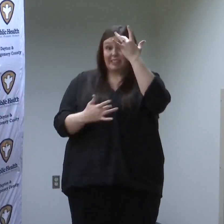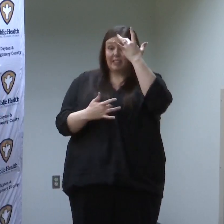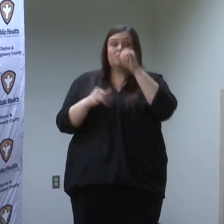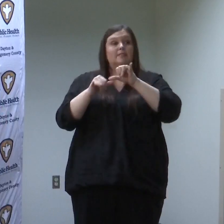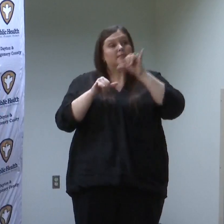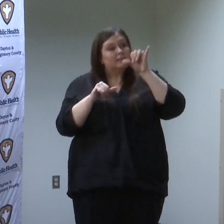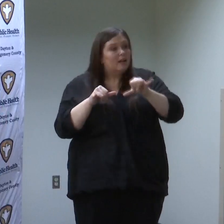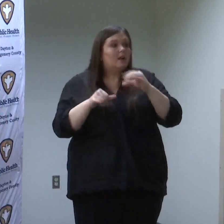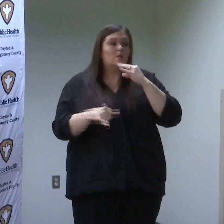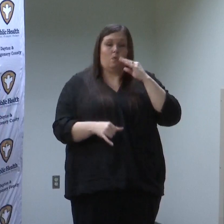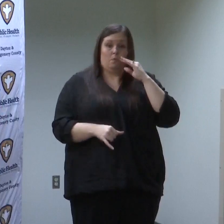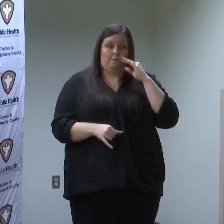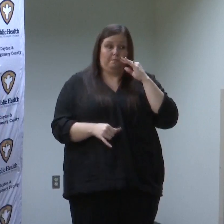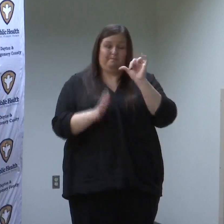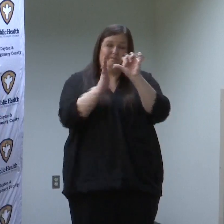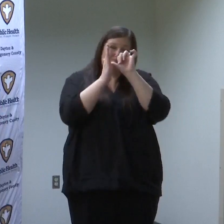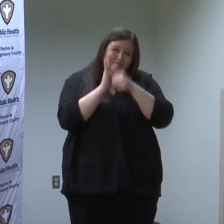stay home.